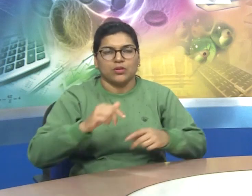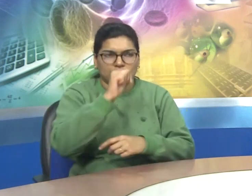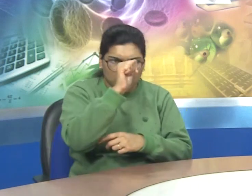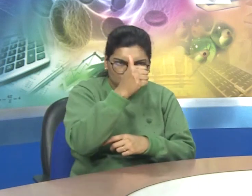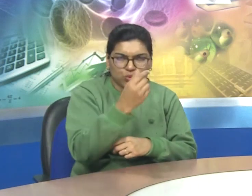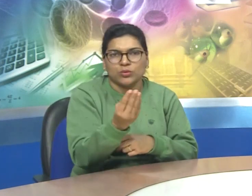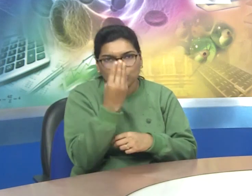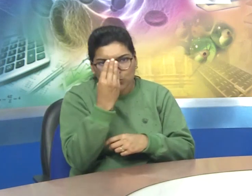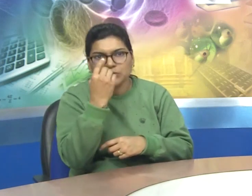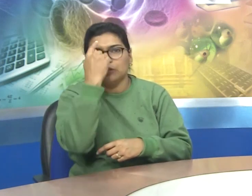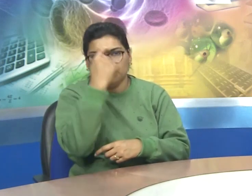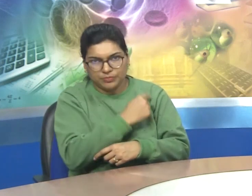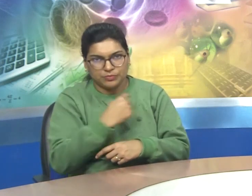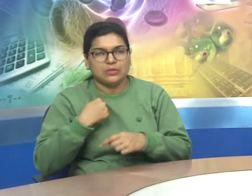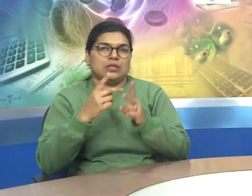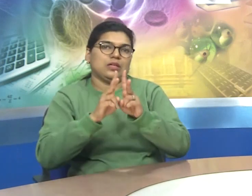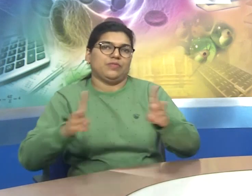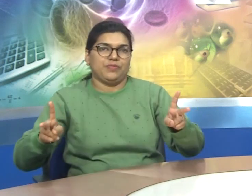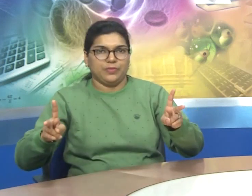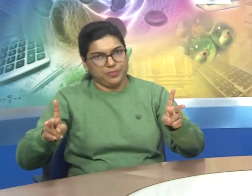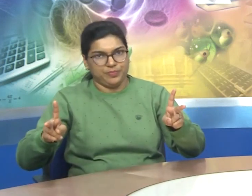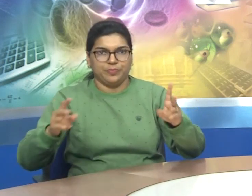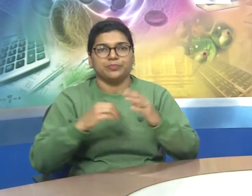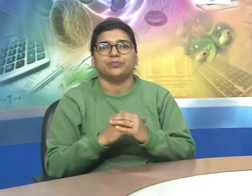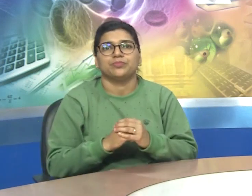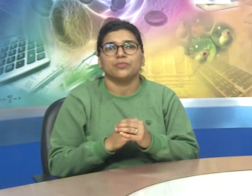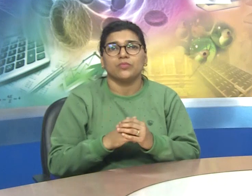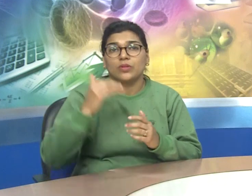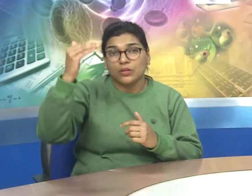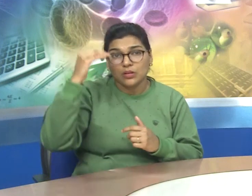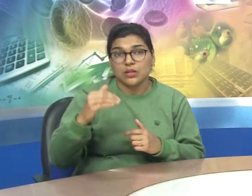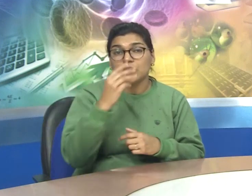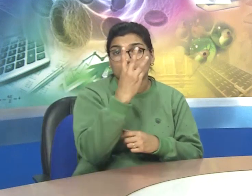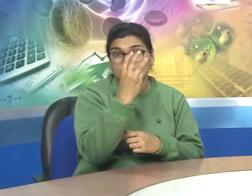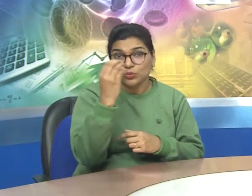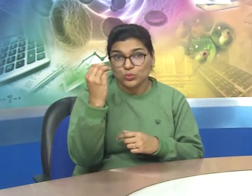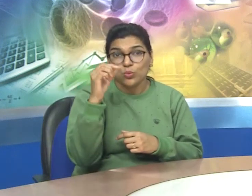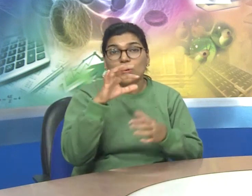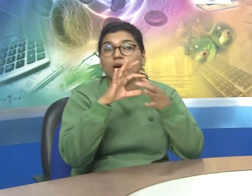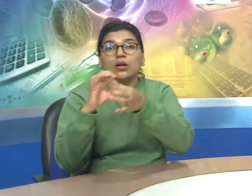religions. After that 300, it is used for social